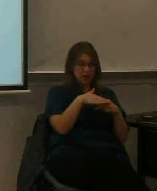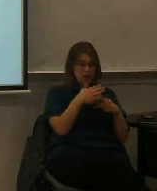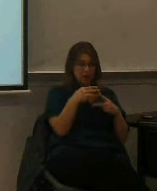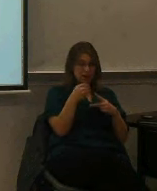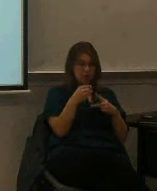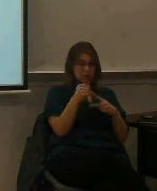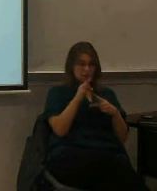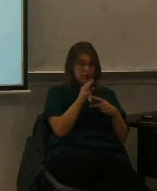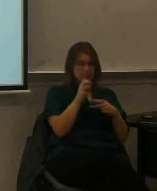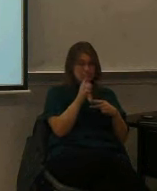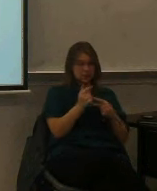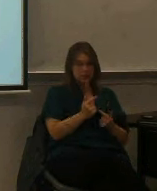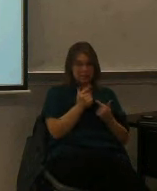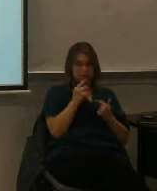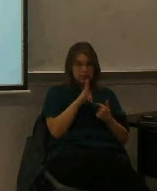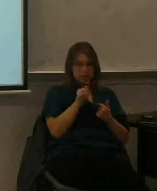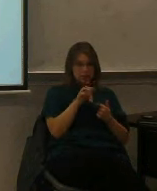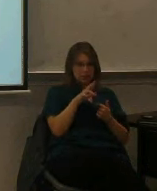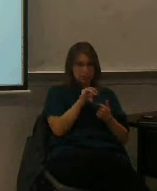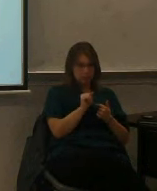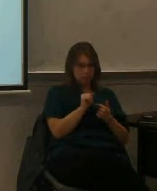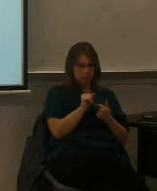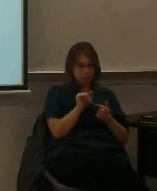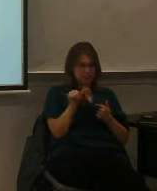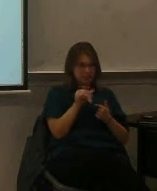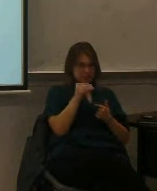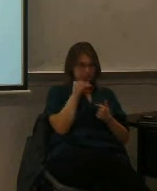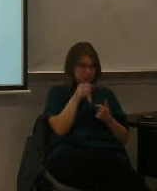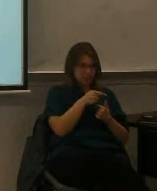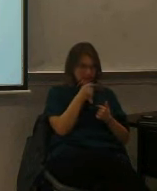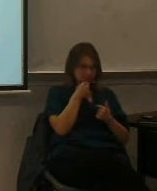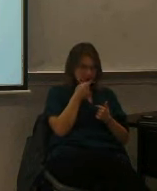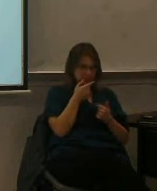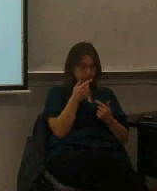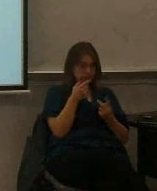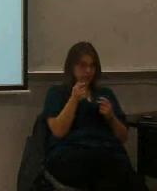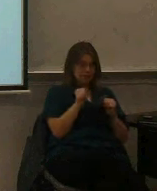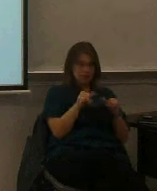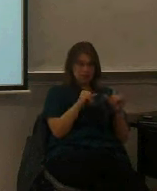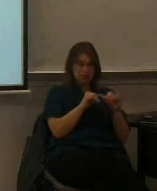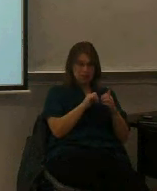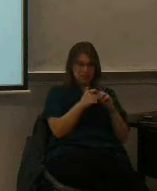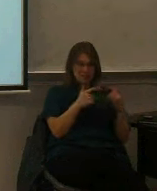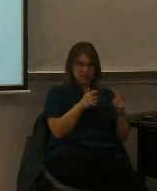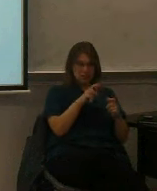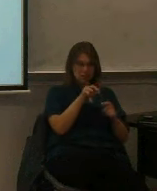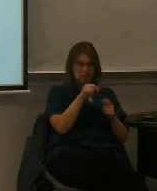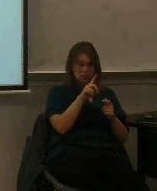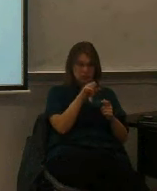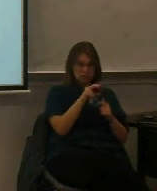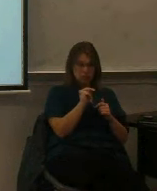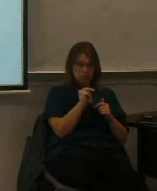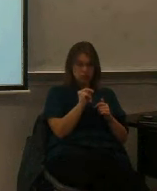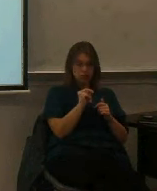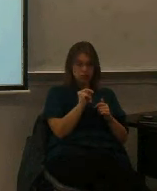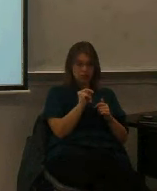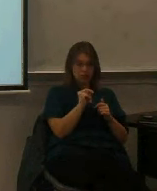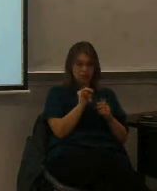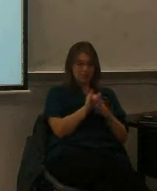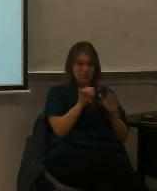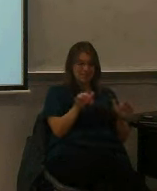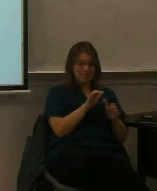of actual living bacteria. So it's just like the food they eat. They can measure how quickly the radioactivity